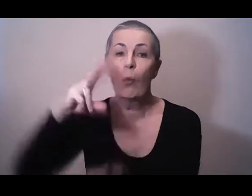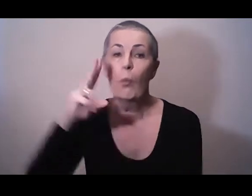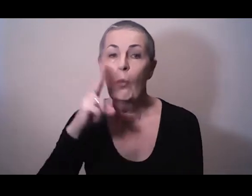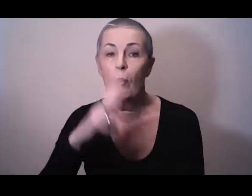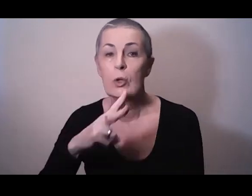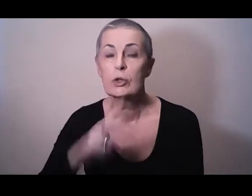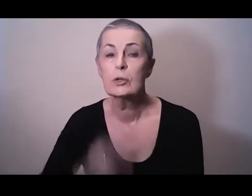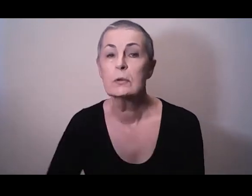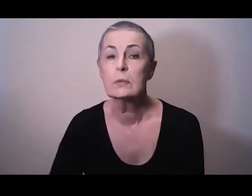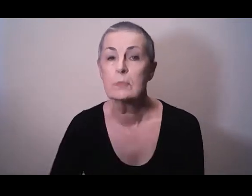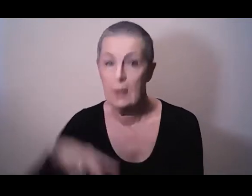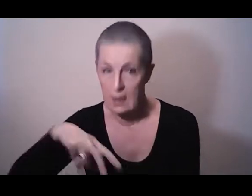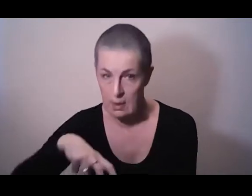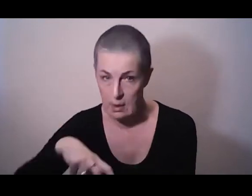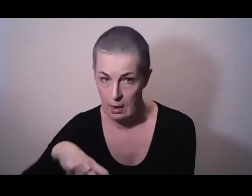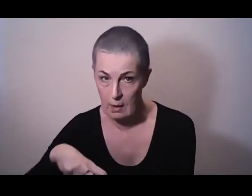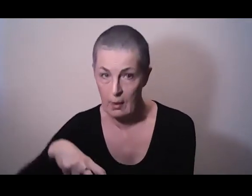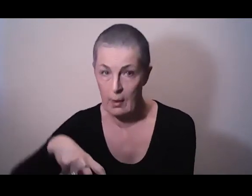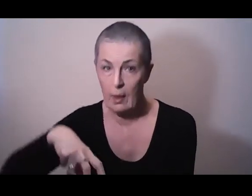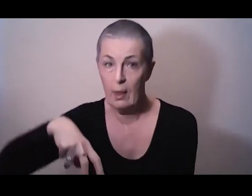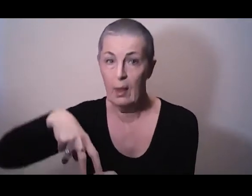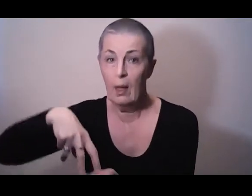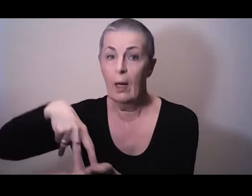So sinking just gently.